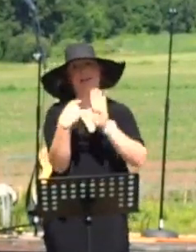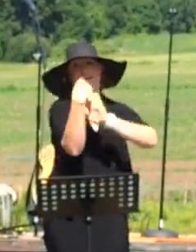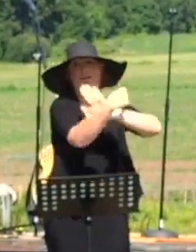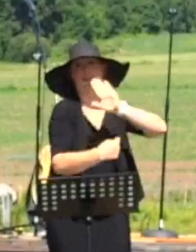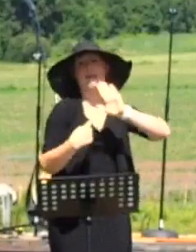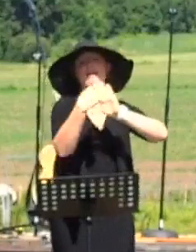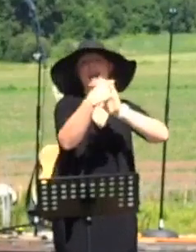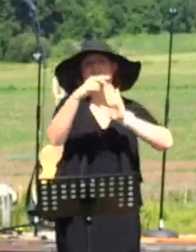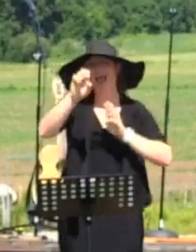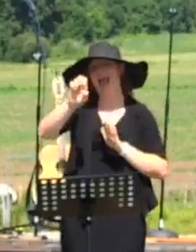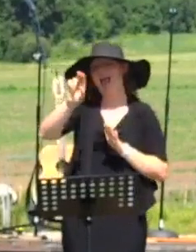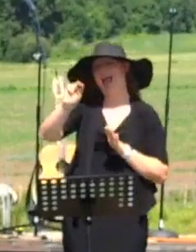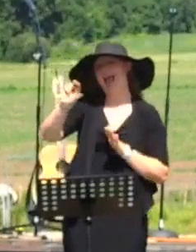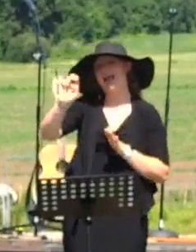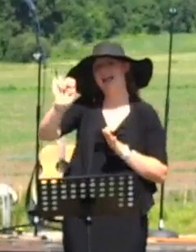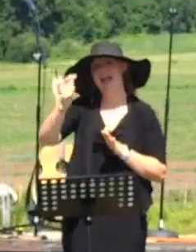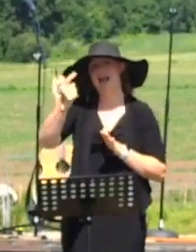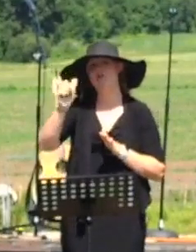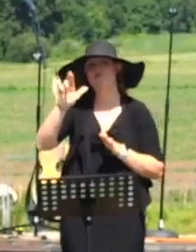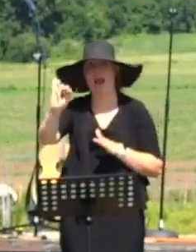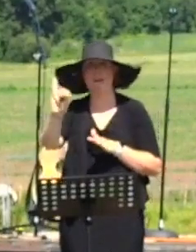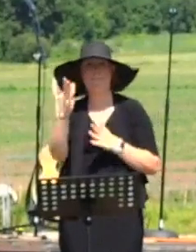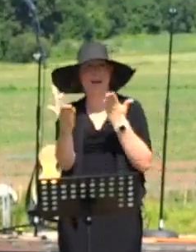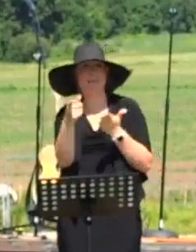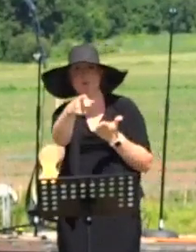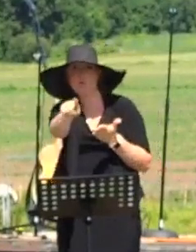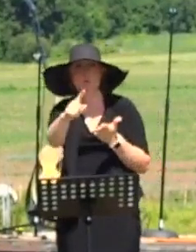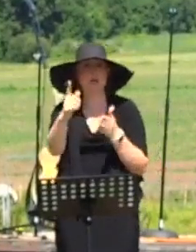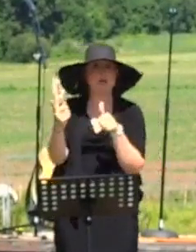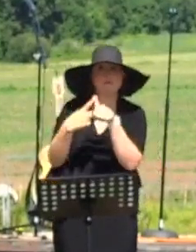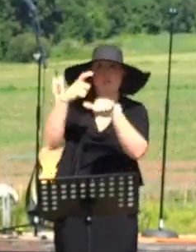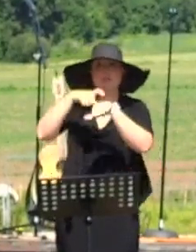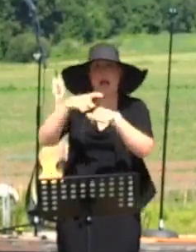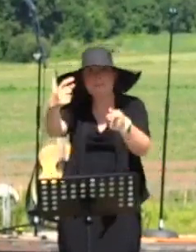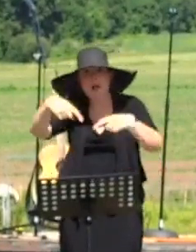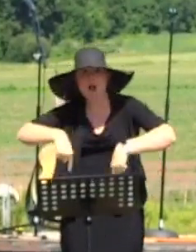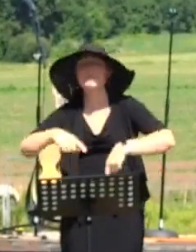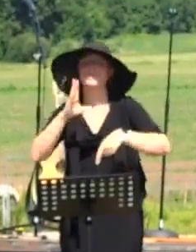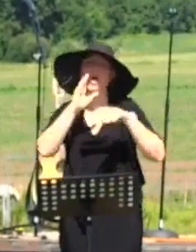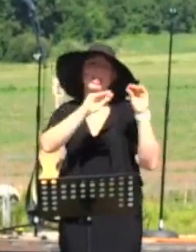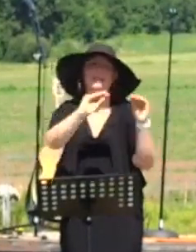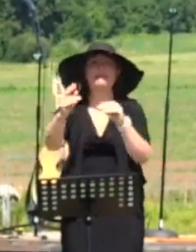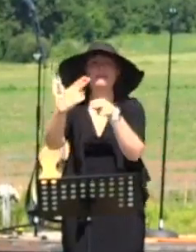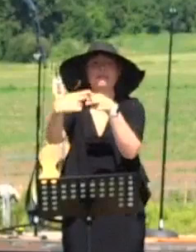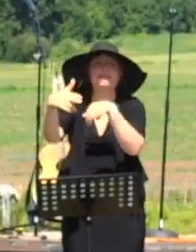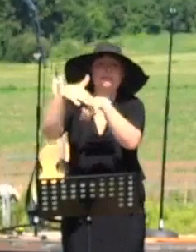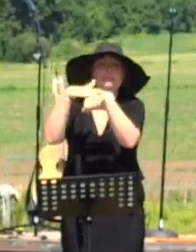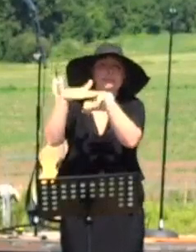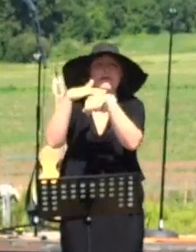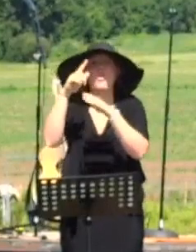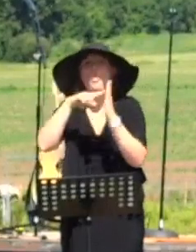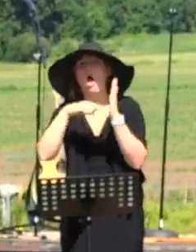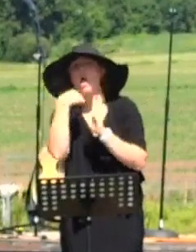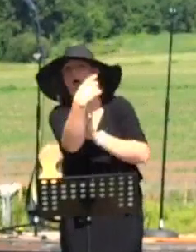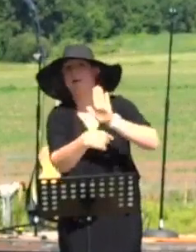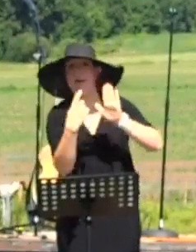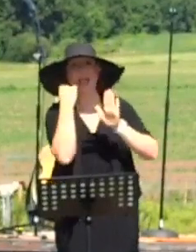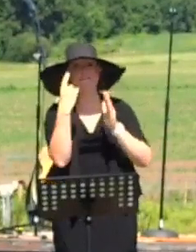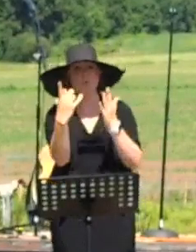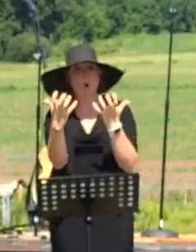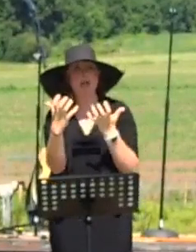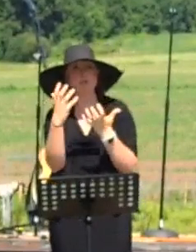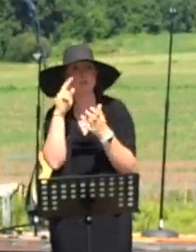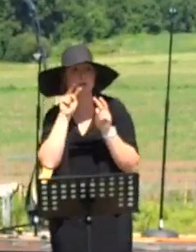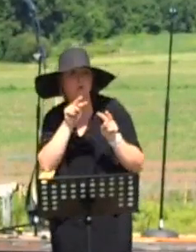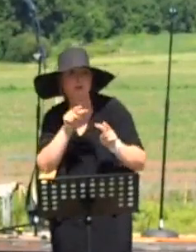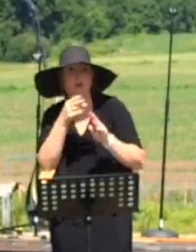be a new concept, so I just want to give you a little bit of background about that. So, and if you've missed any of our prior messages and you want to catch up with those, I'd encourage